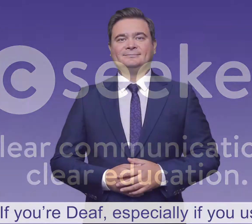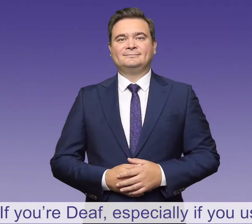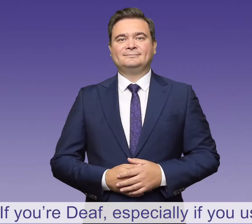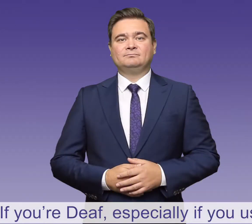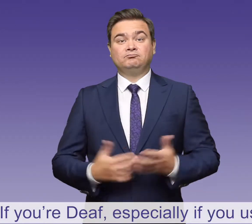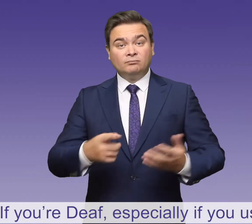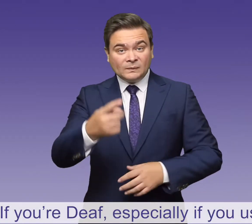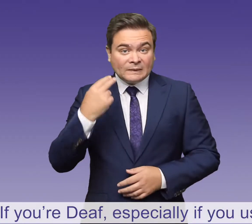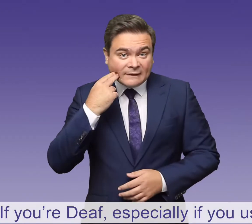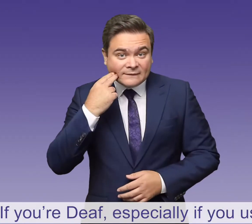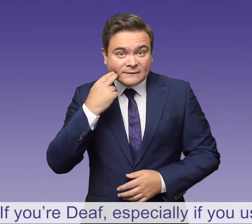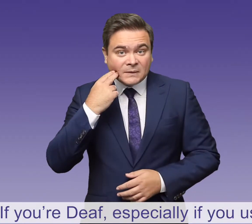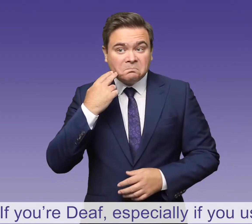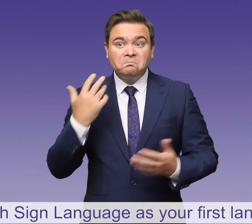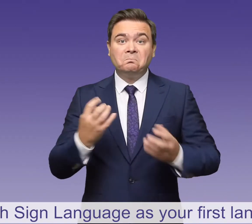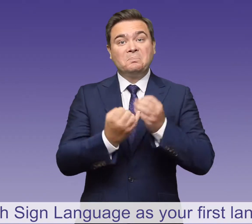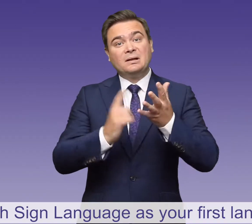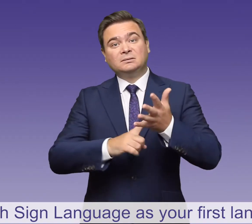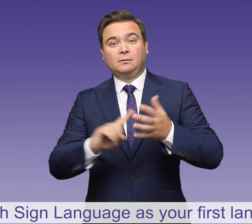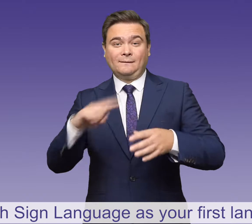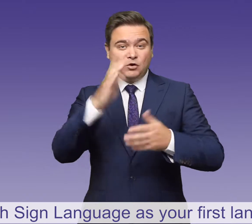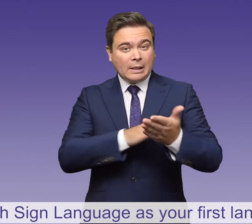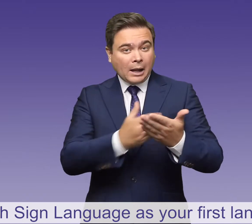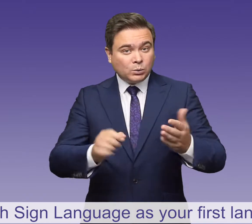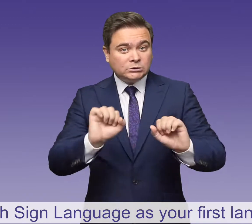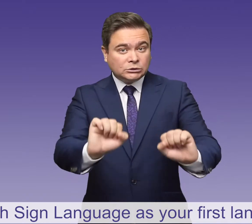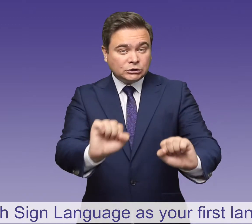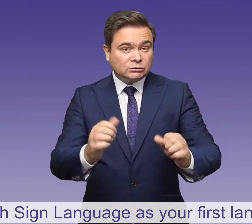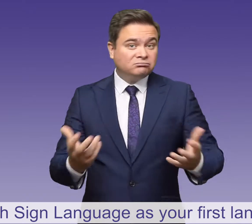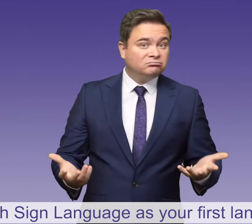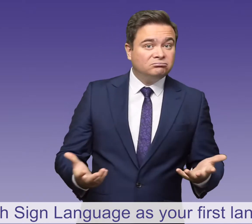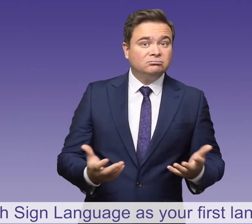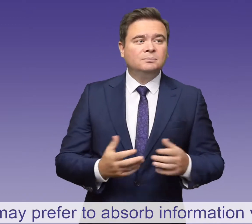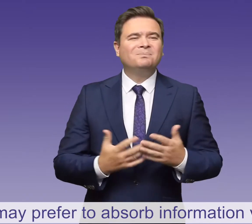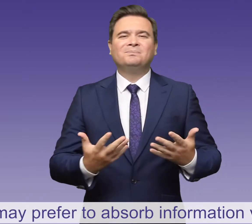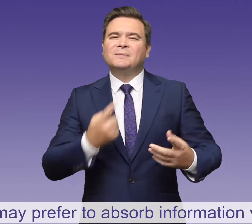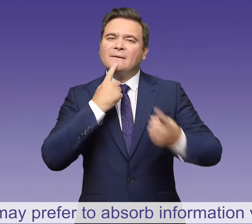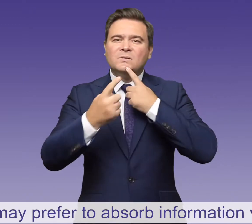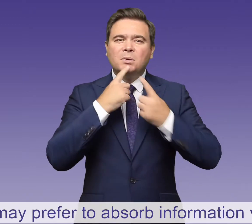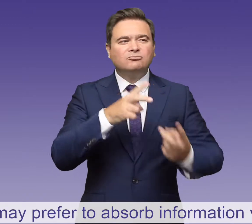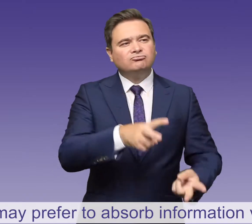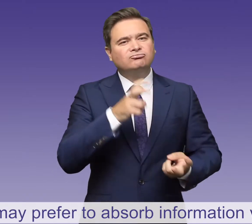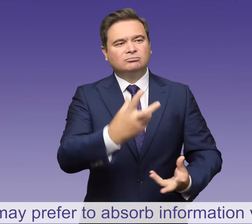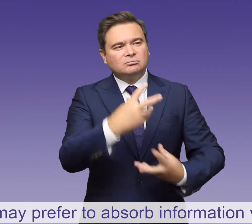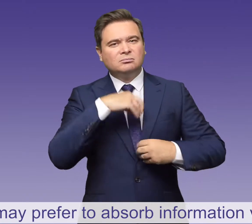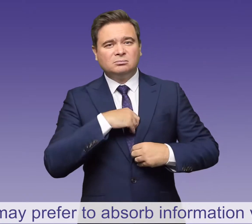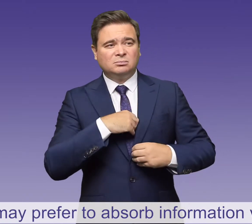If you're deaf, especially if you use British Sign Language as your first language, you may prefer to absorb information visually